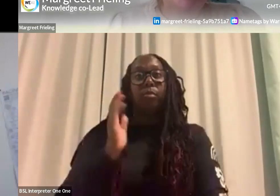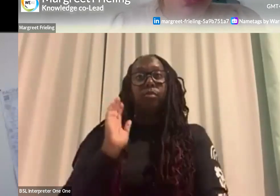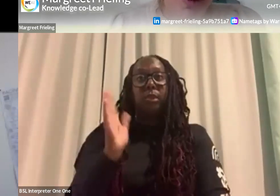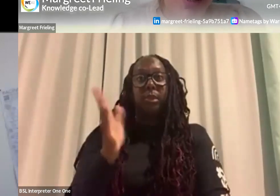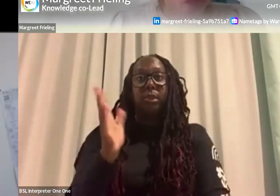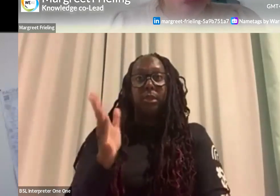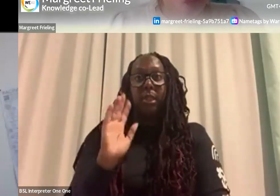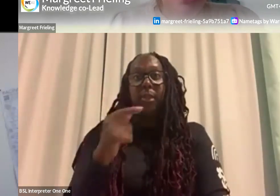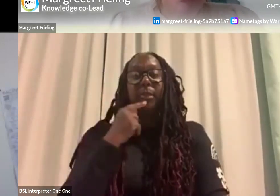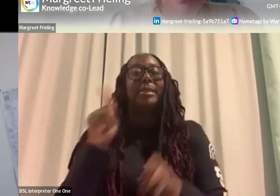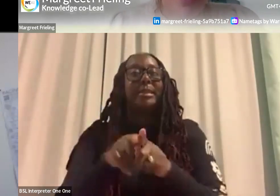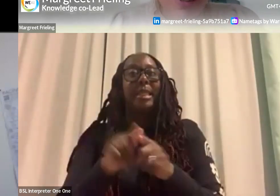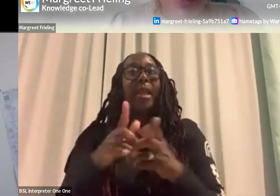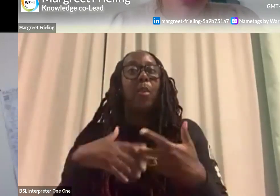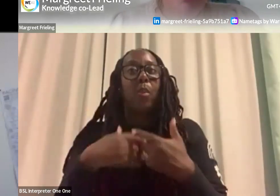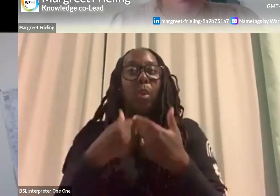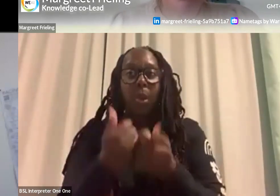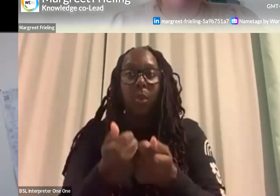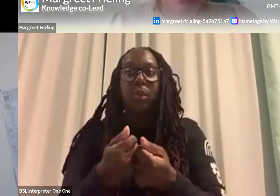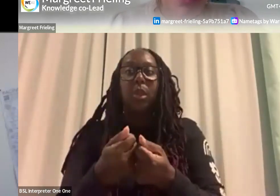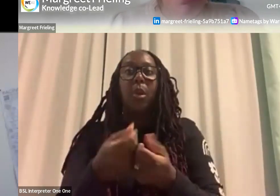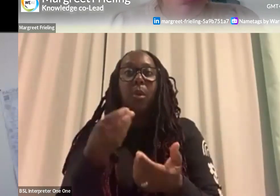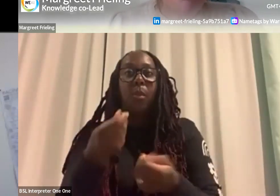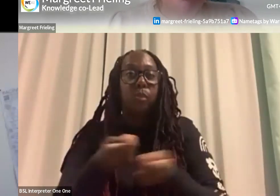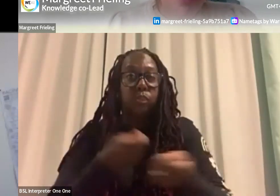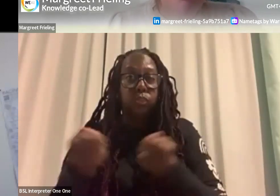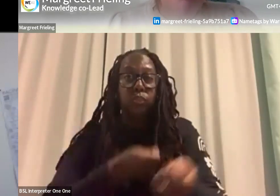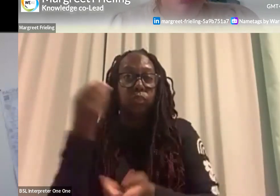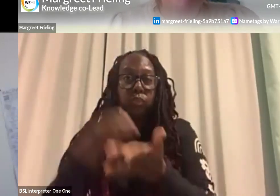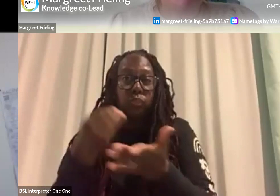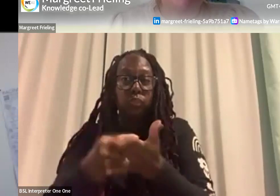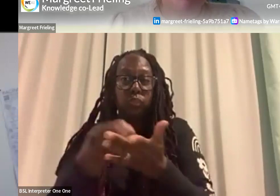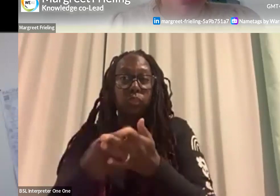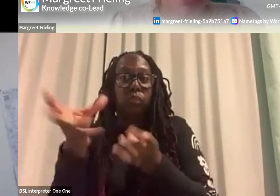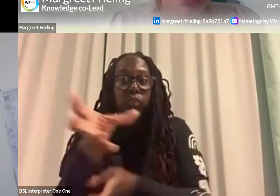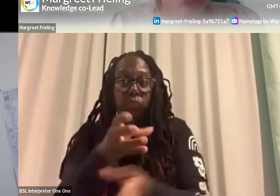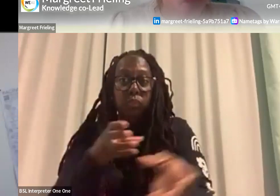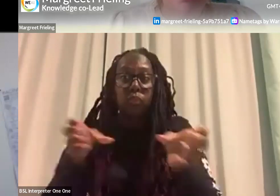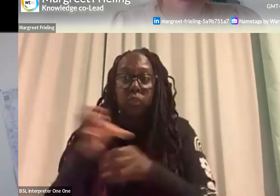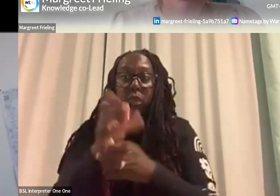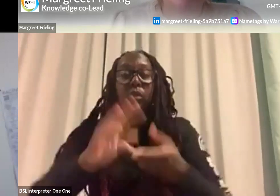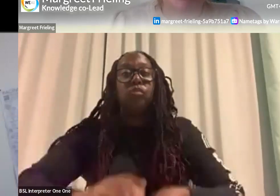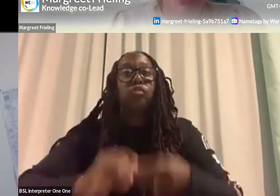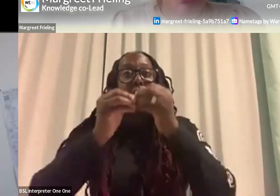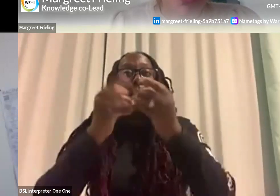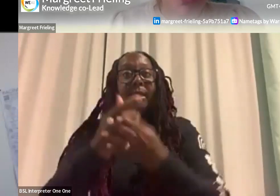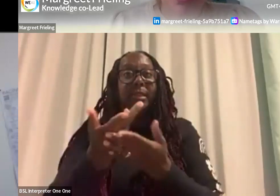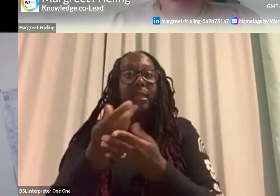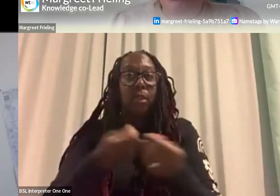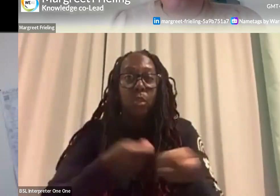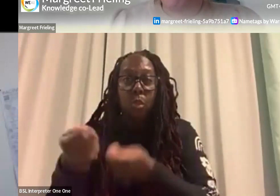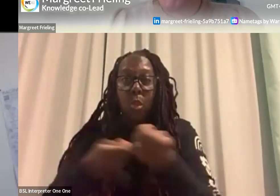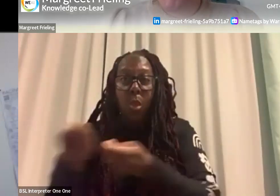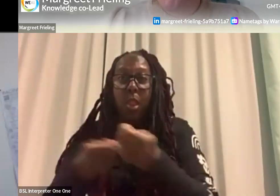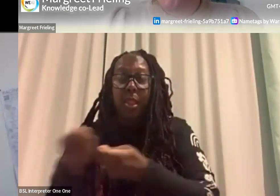using the terms well-being economy and donut economics interchangeably. They're really about the same thing, about creating an economy that is in